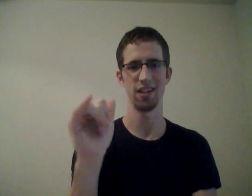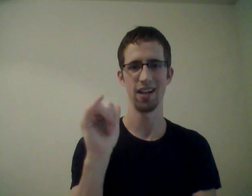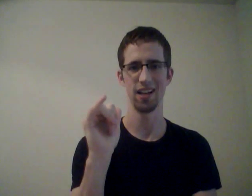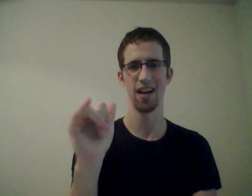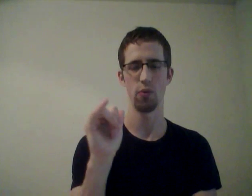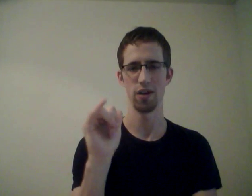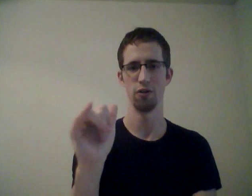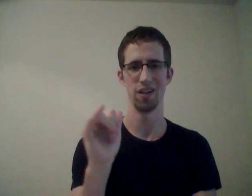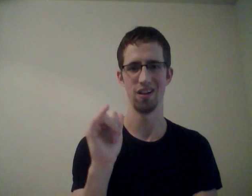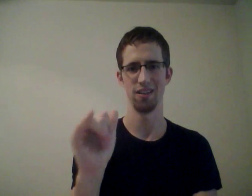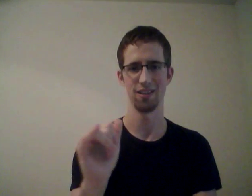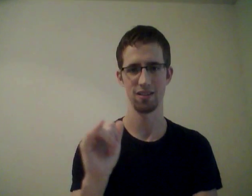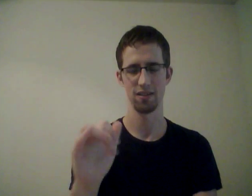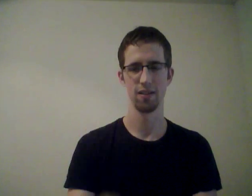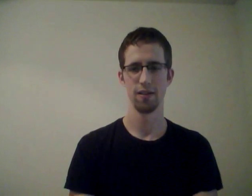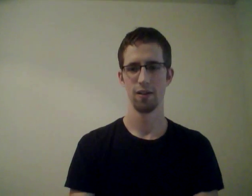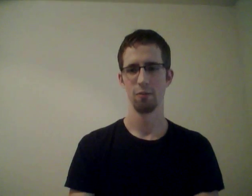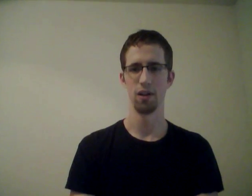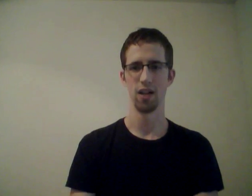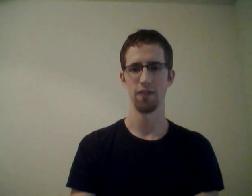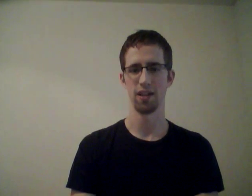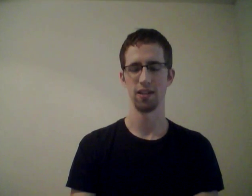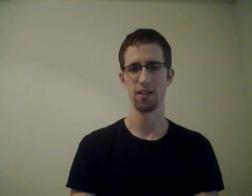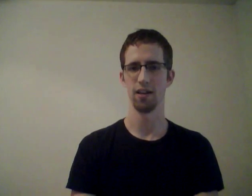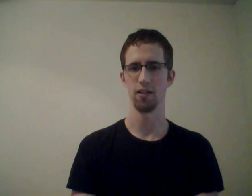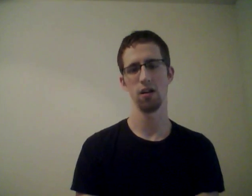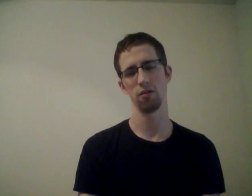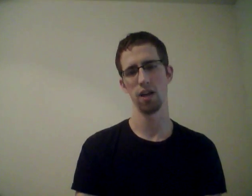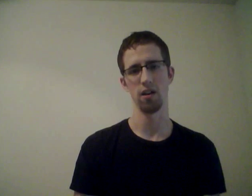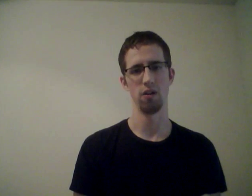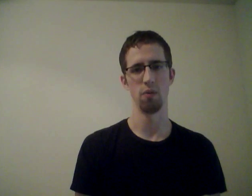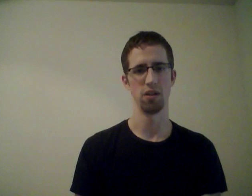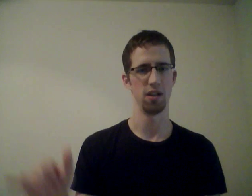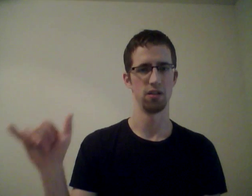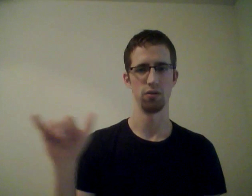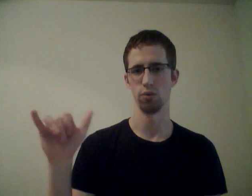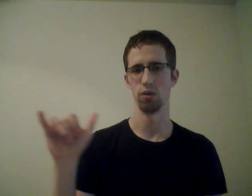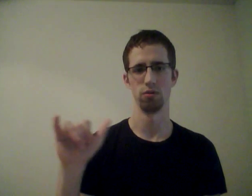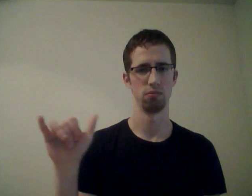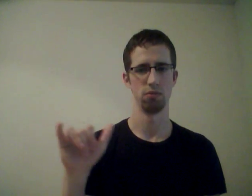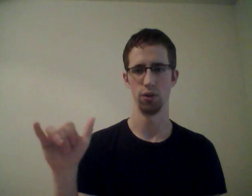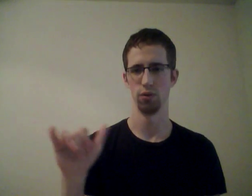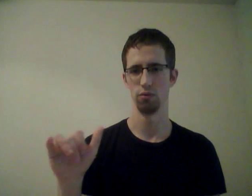indicating, yeah, we agree on this. But a lot of things like, oh yeah, you know, I went to that school too.